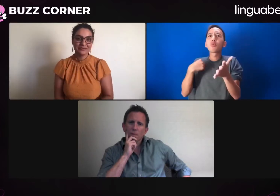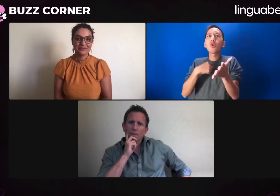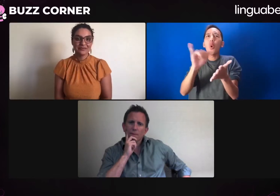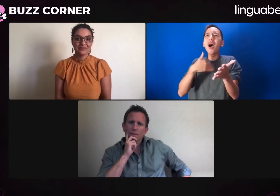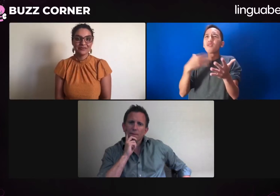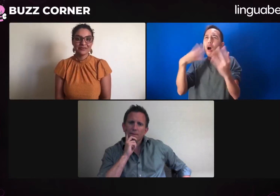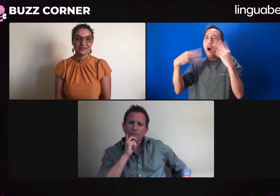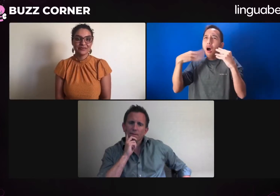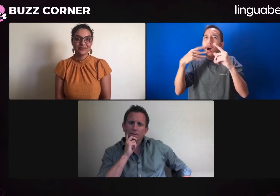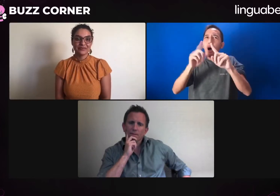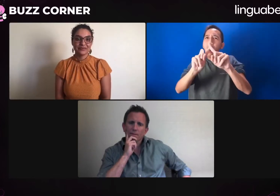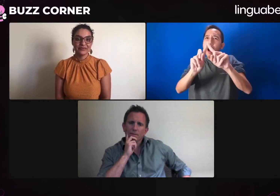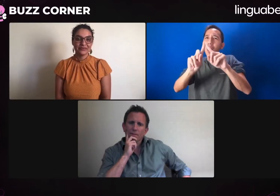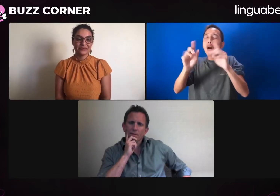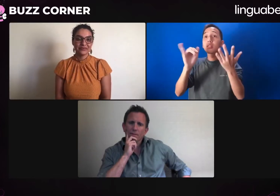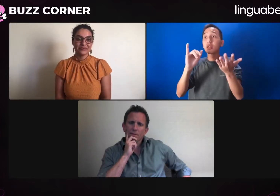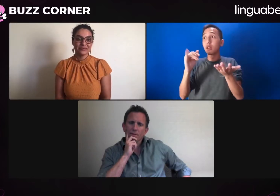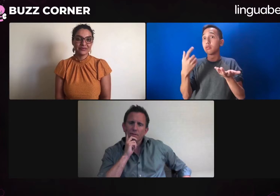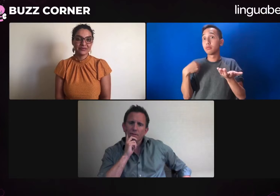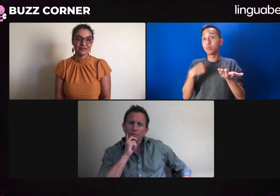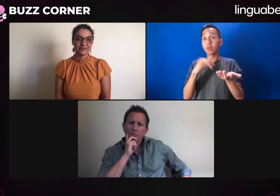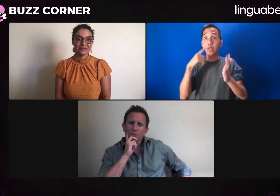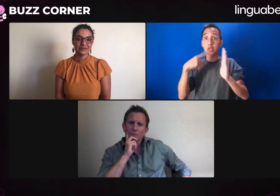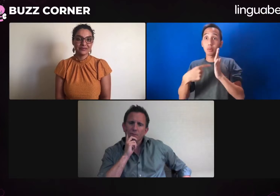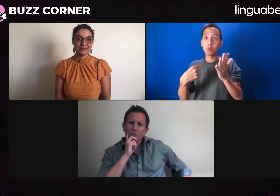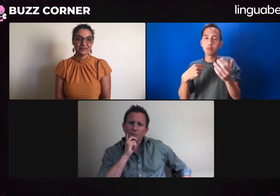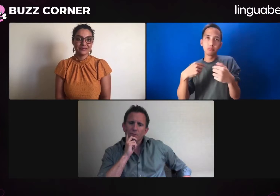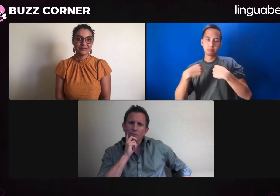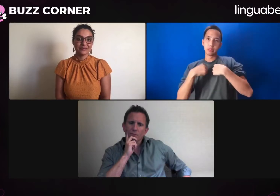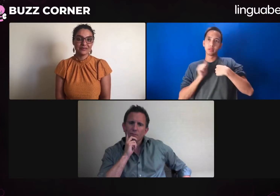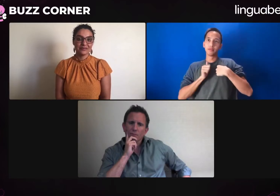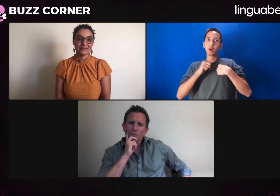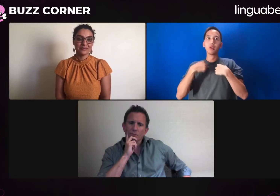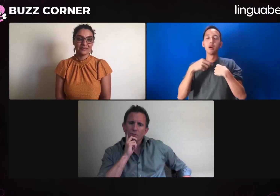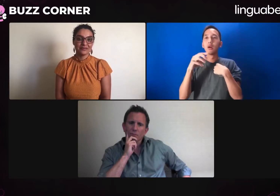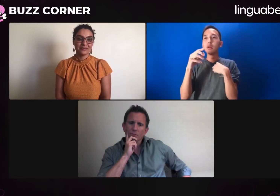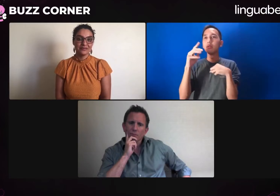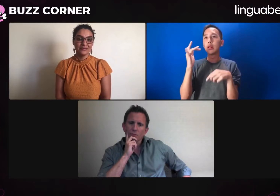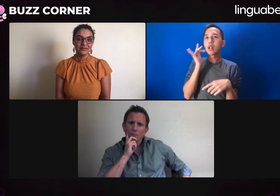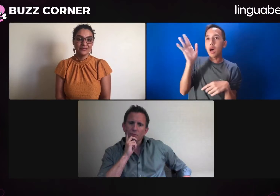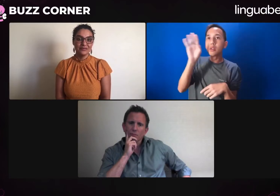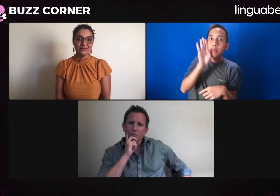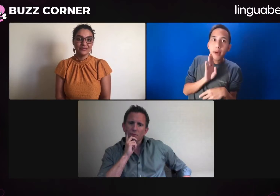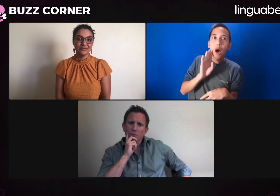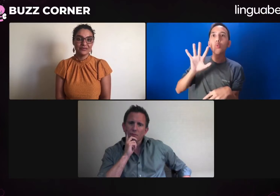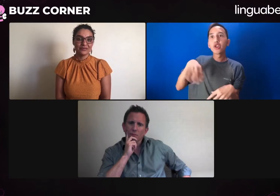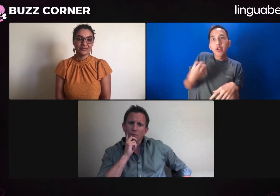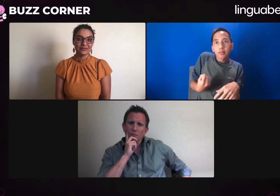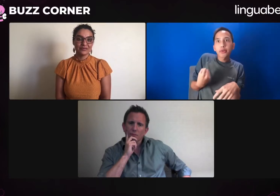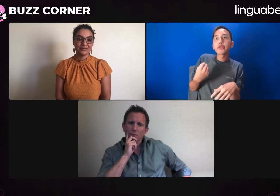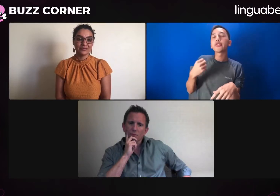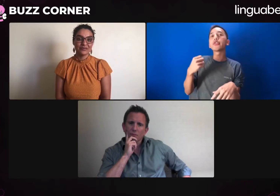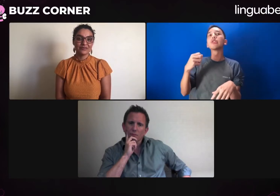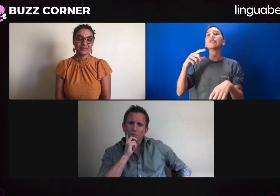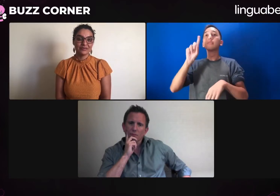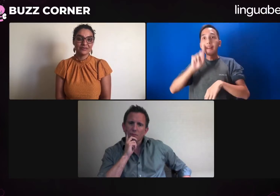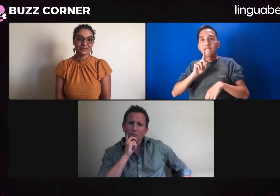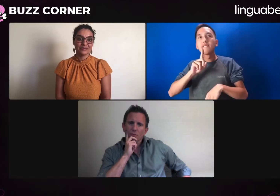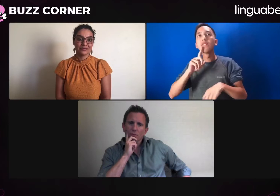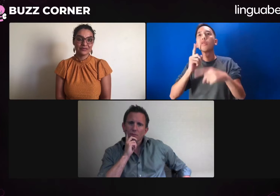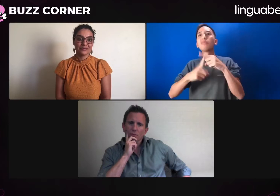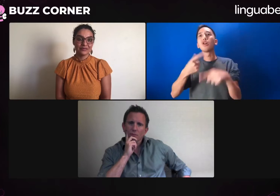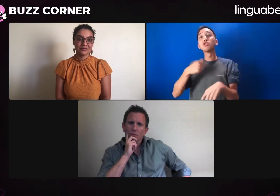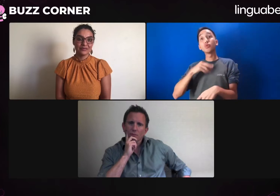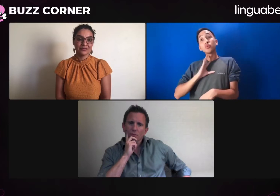because it's not just because of interpreters. We've got so many life experiences. For example, myself, I'm light brown,